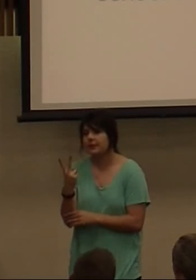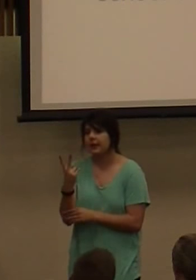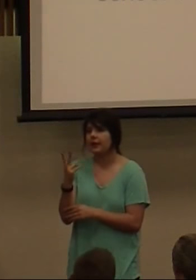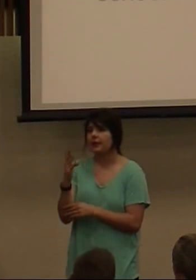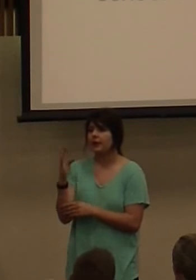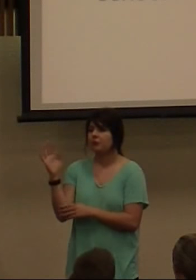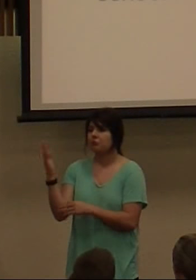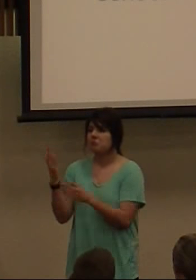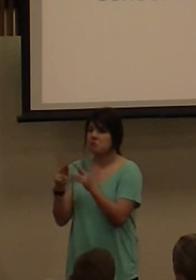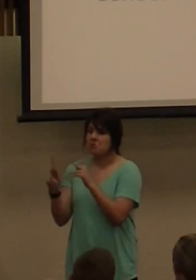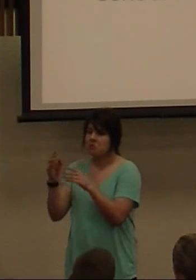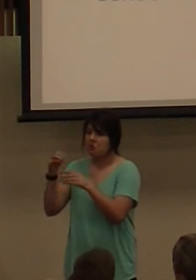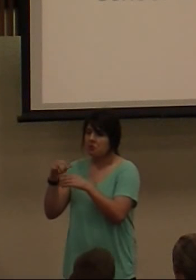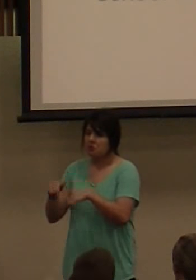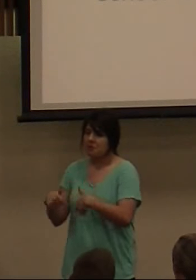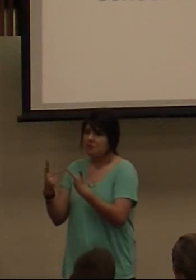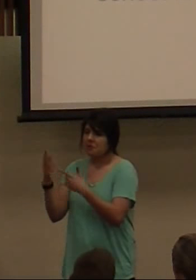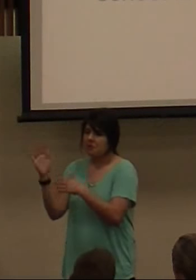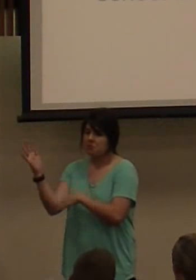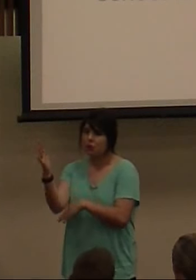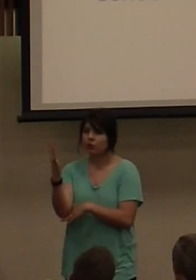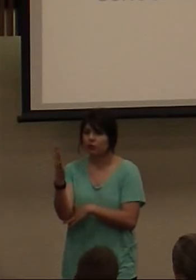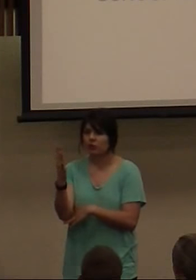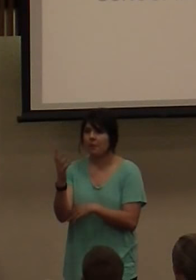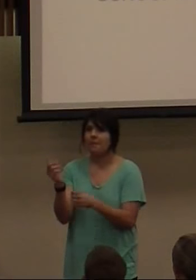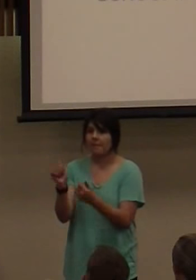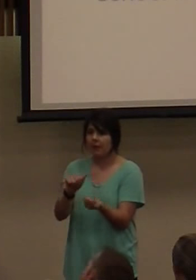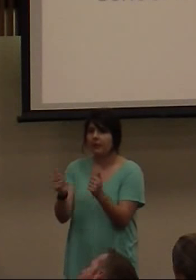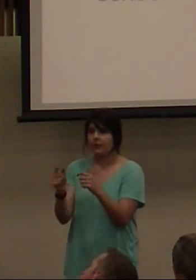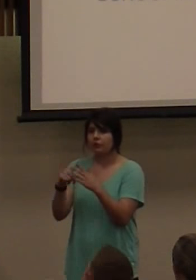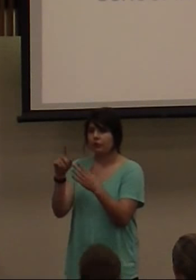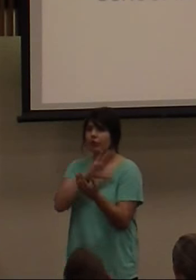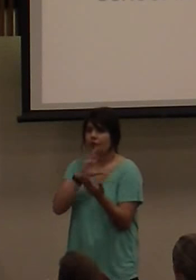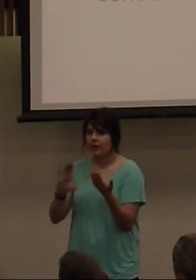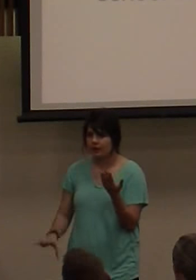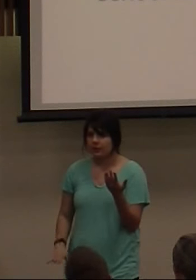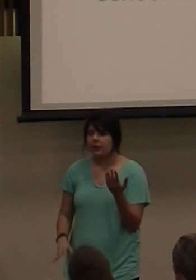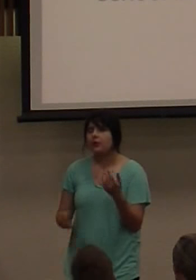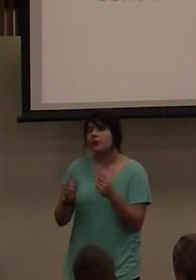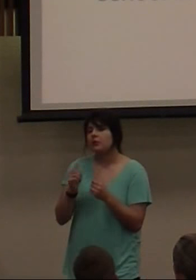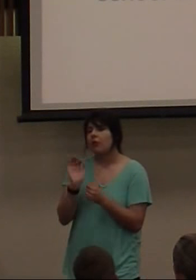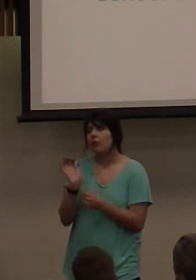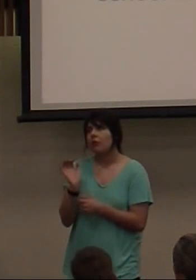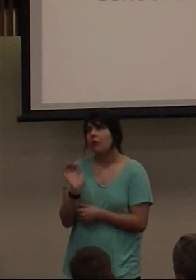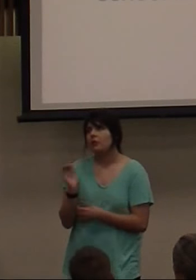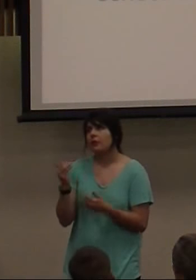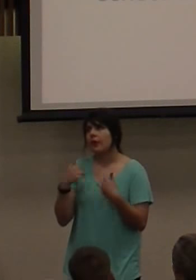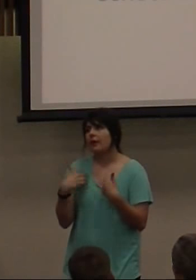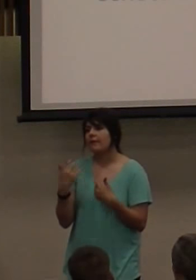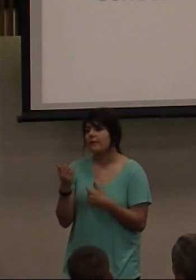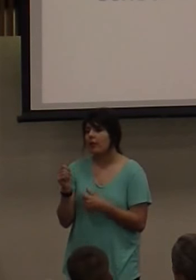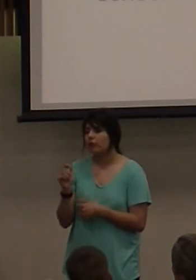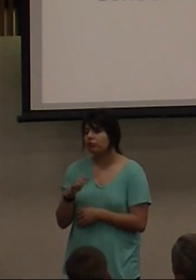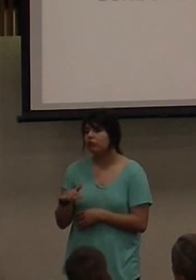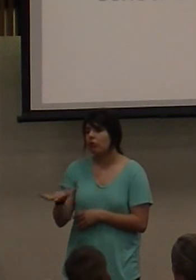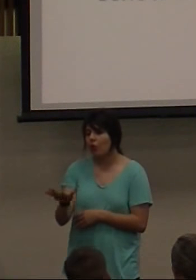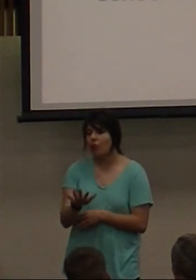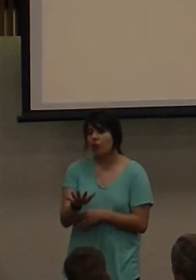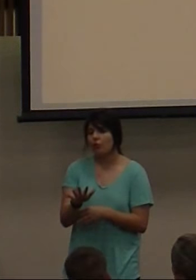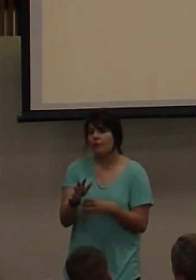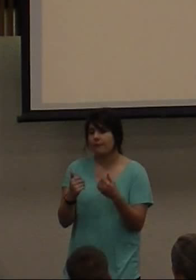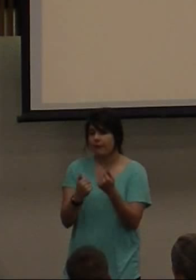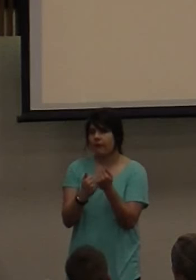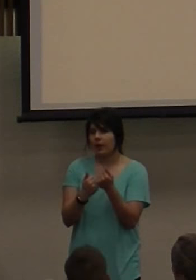be baptized and churches formed. And there is a locally financed Christian school in the Kalahari.